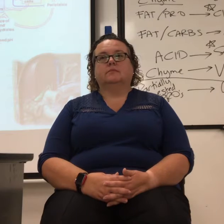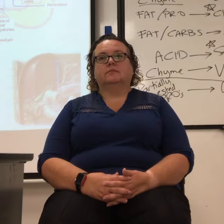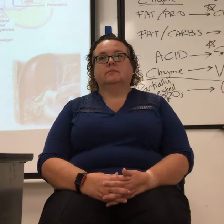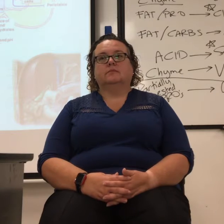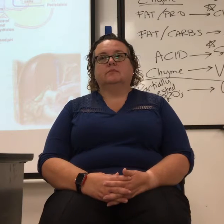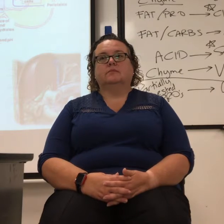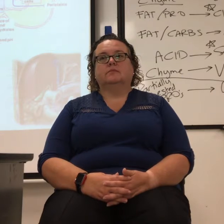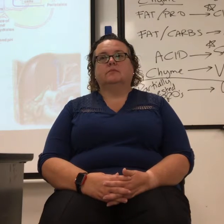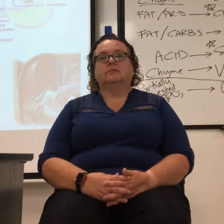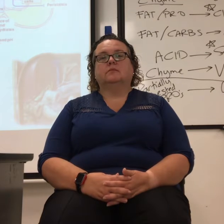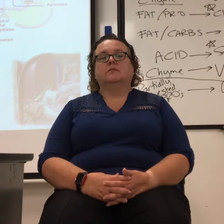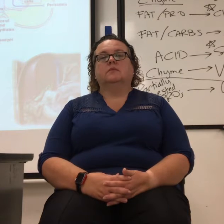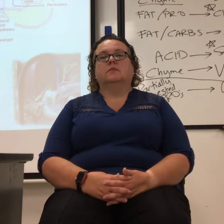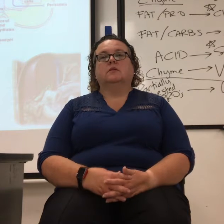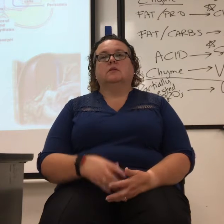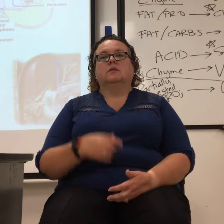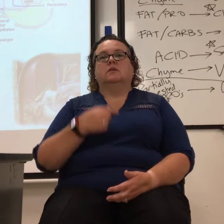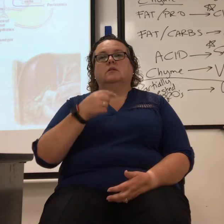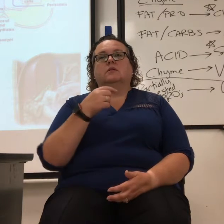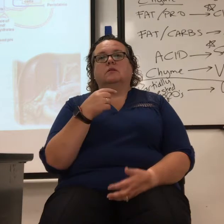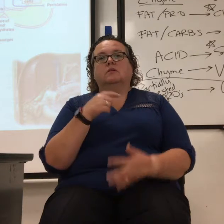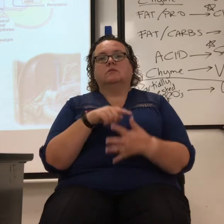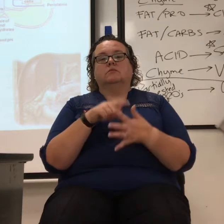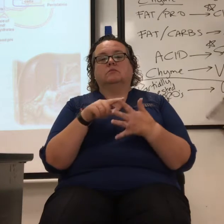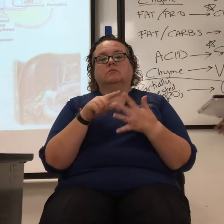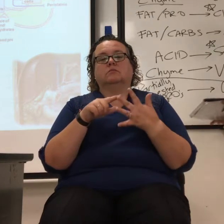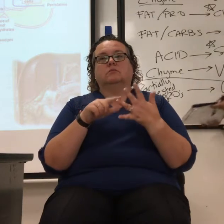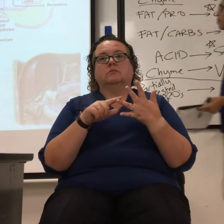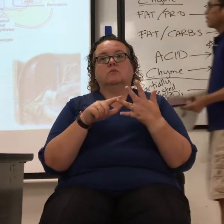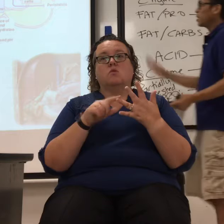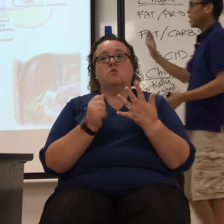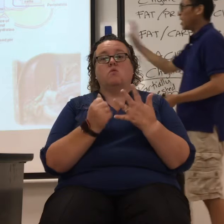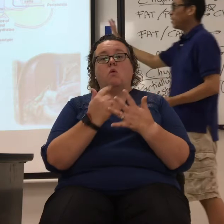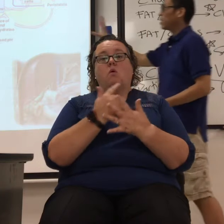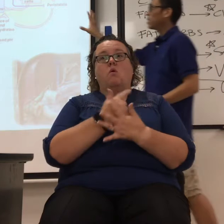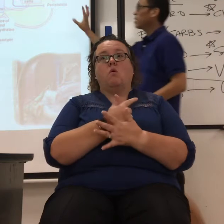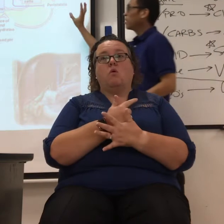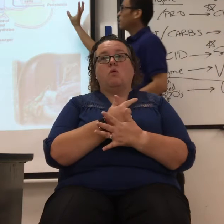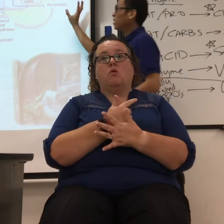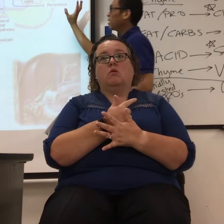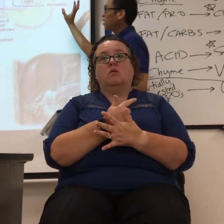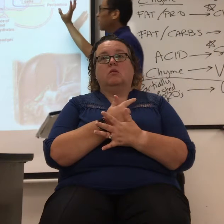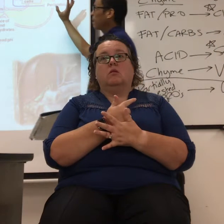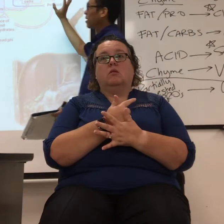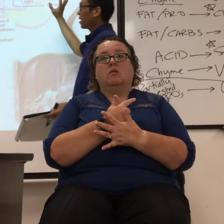cholecystokinin, GIP, secretin, VIP, they all inhibit